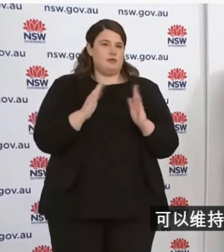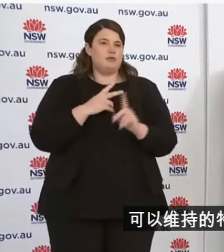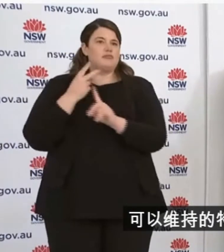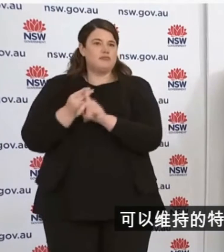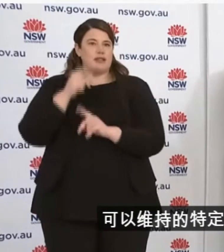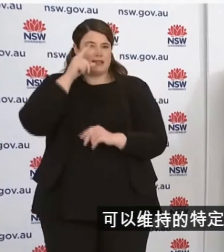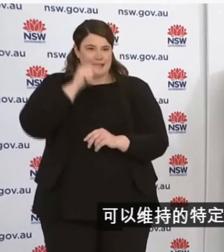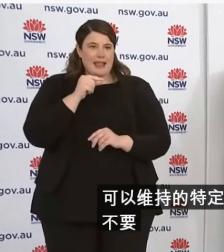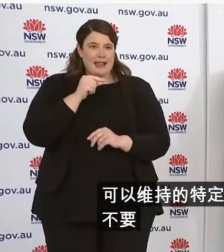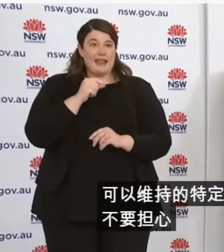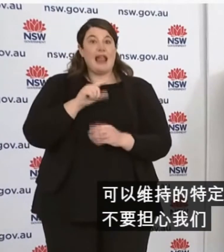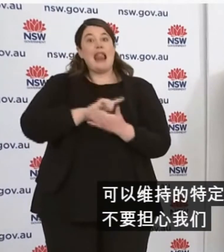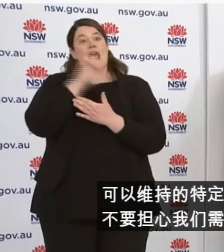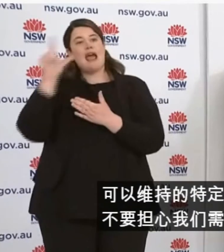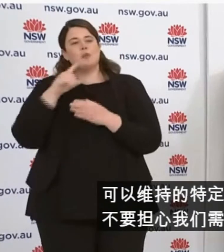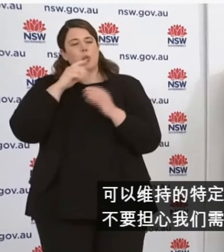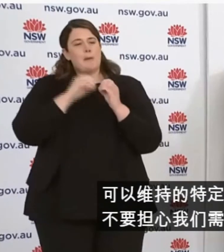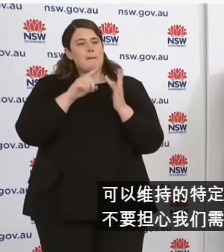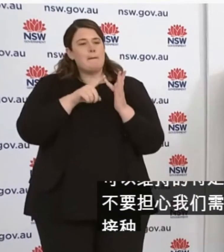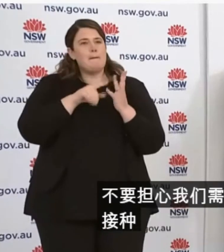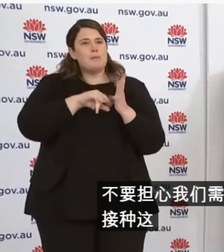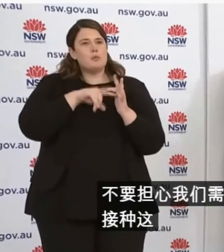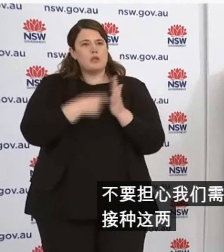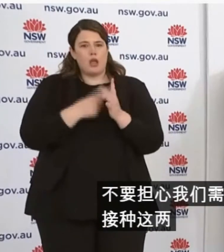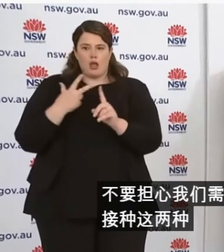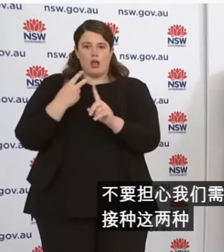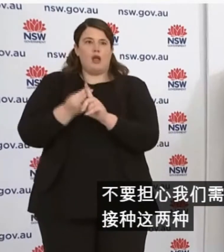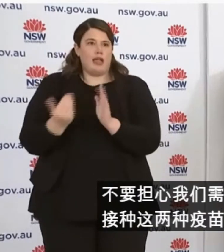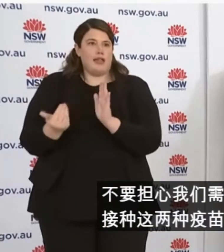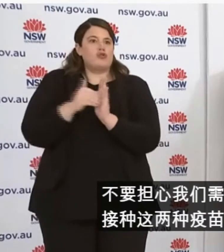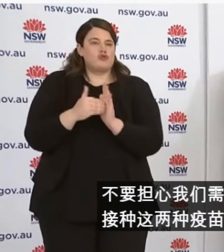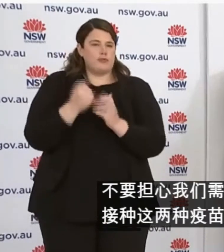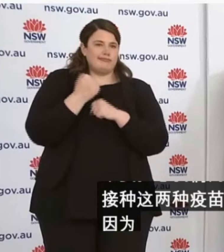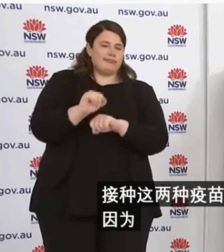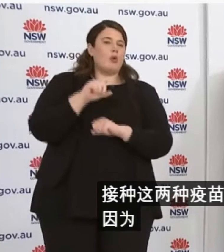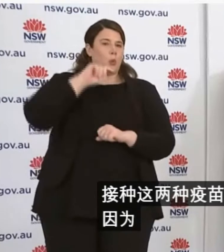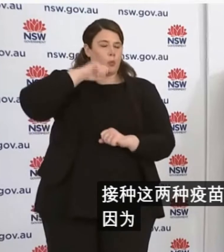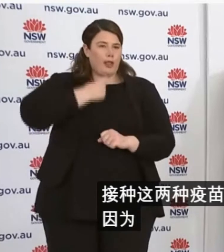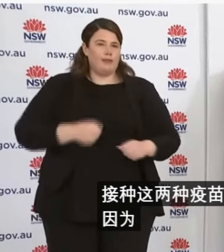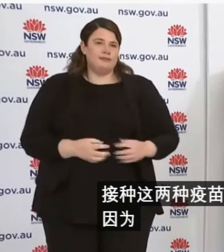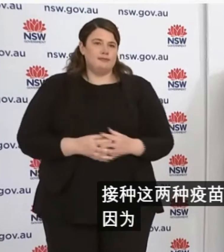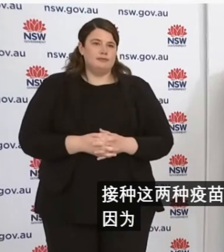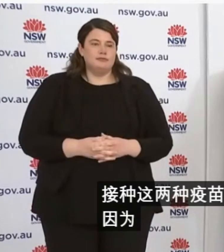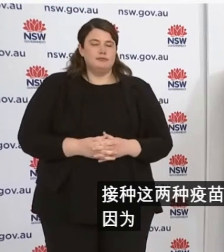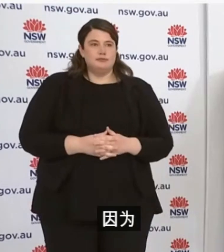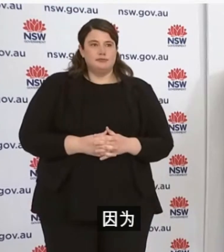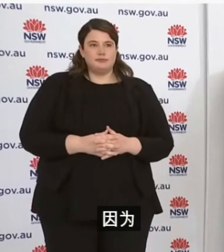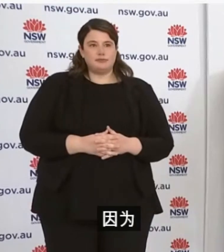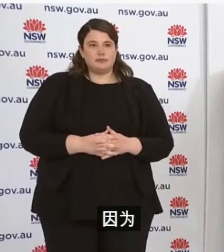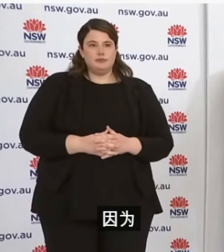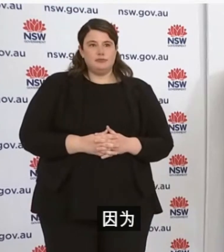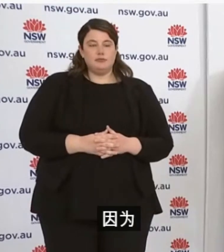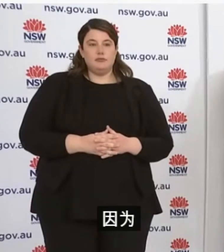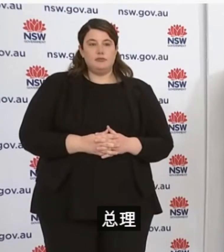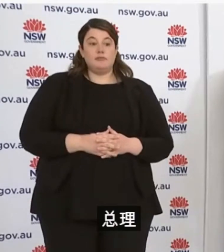your immunity, so do not be worried. We need to get you vaccinated with those 2 doses as soon as possible. In terms of